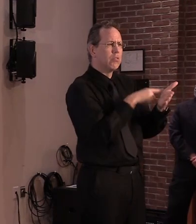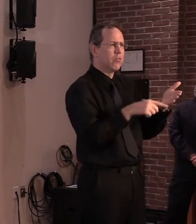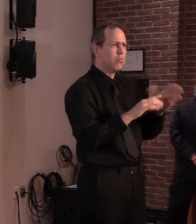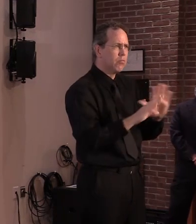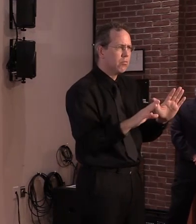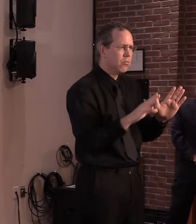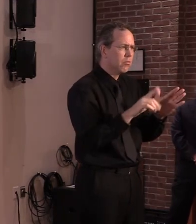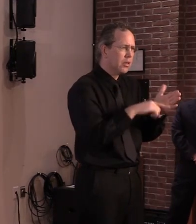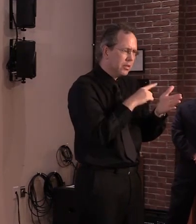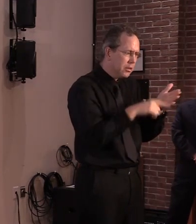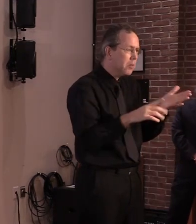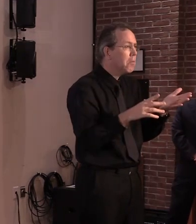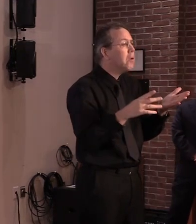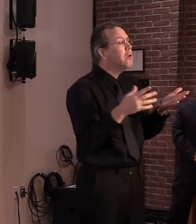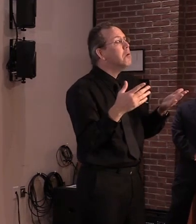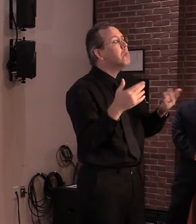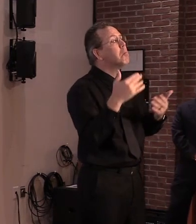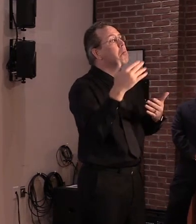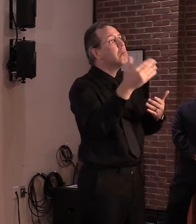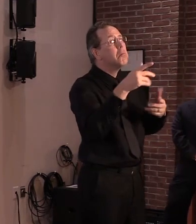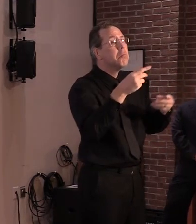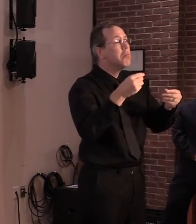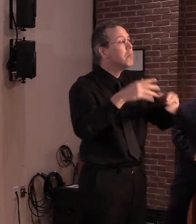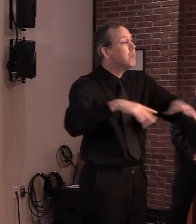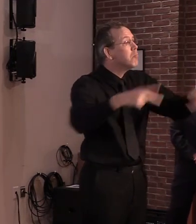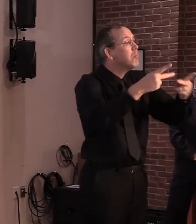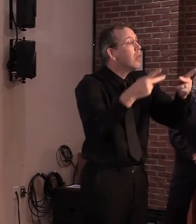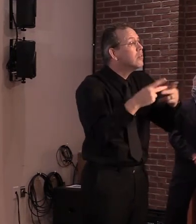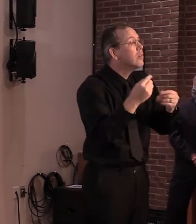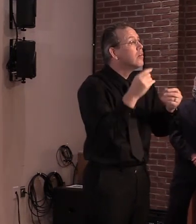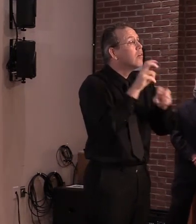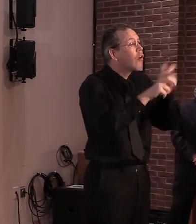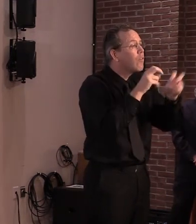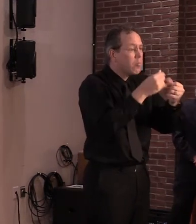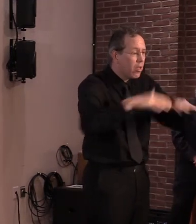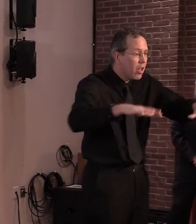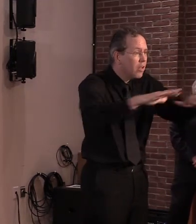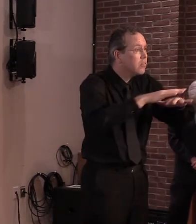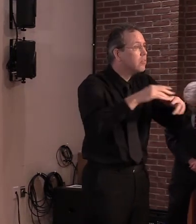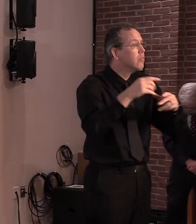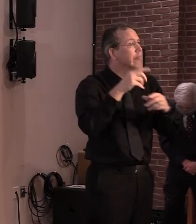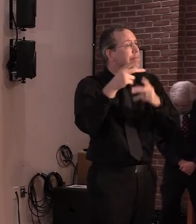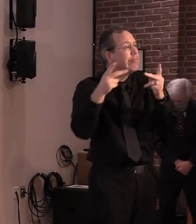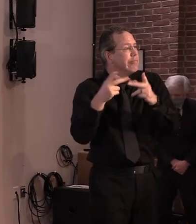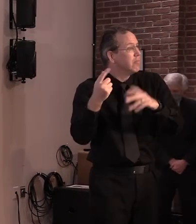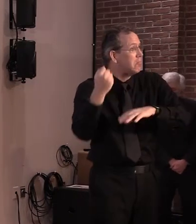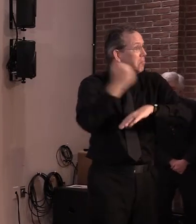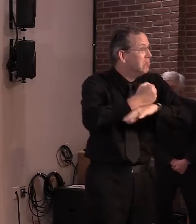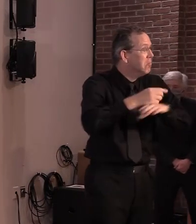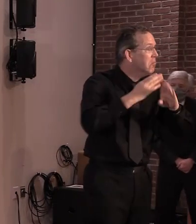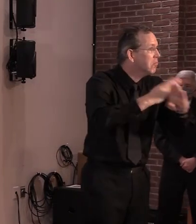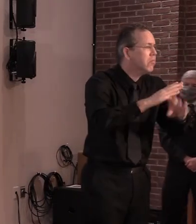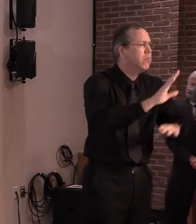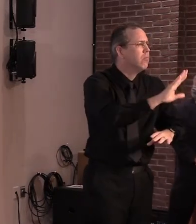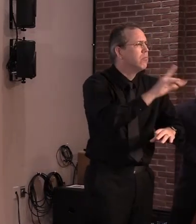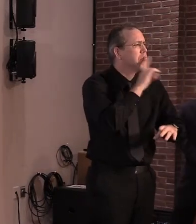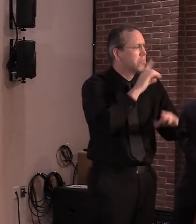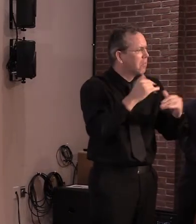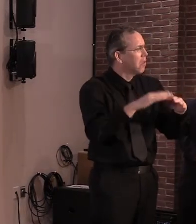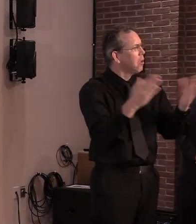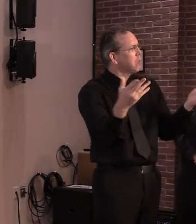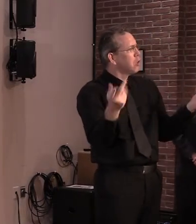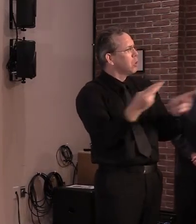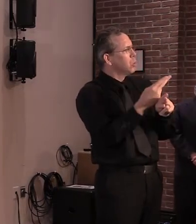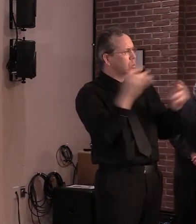permanently close fairgrounds or prohibit operations that may meet Health Department and ACCD guidance in the